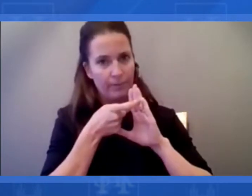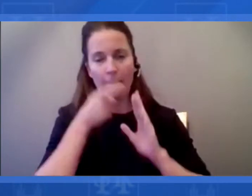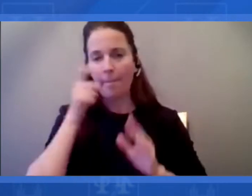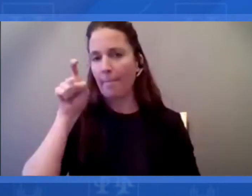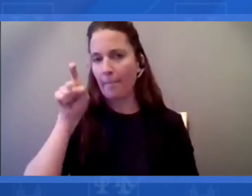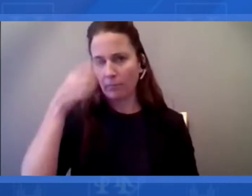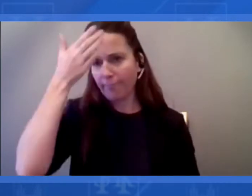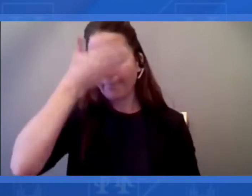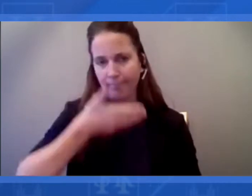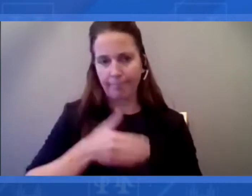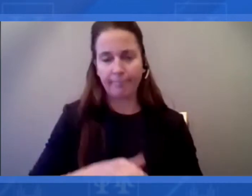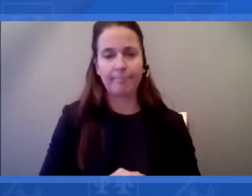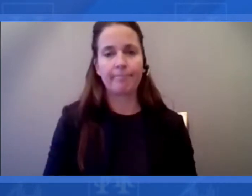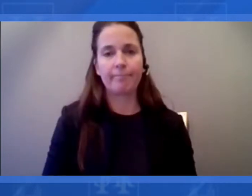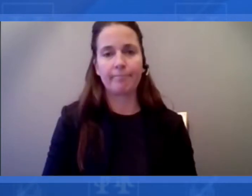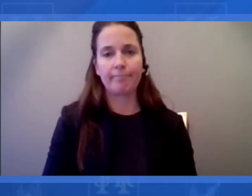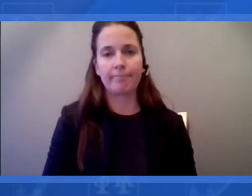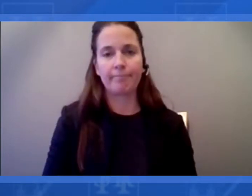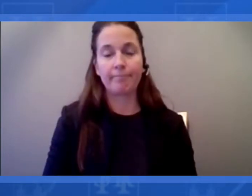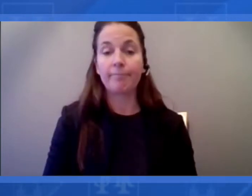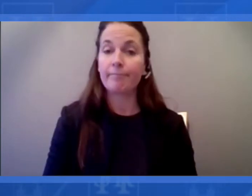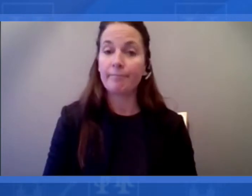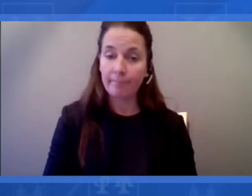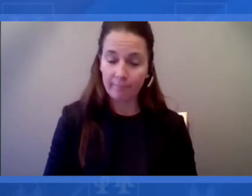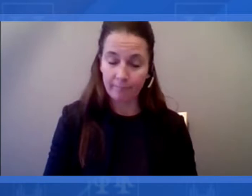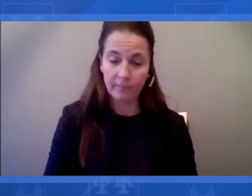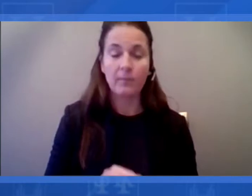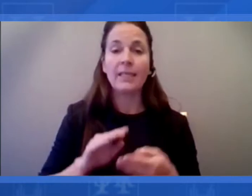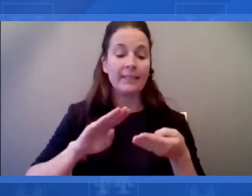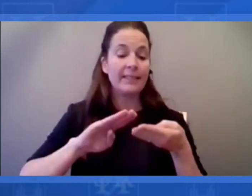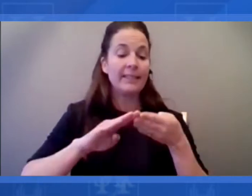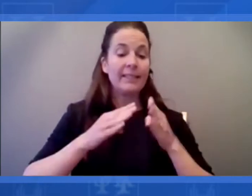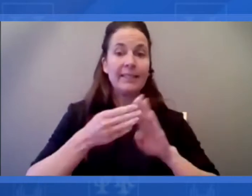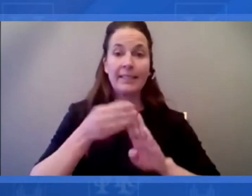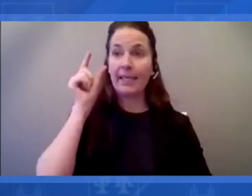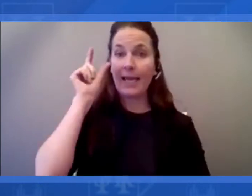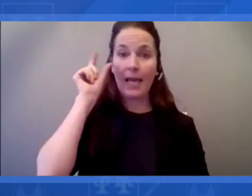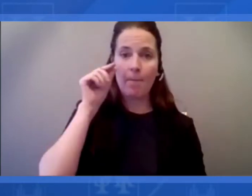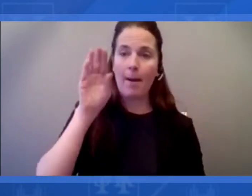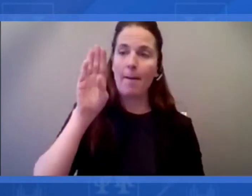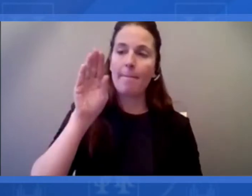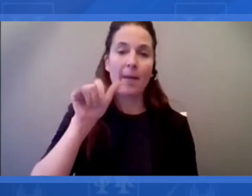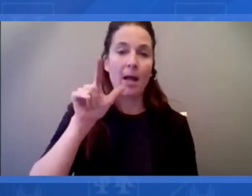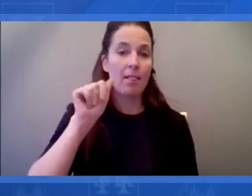is required in enclosed public spaces under City of Hamilton Bylaw